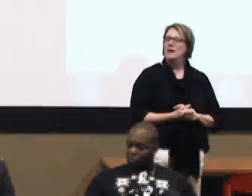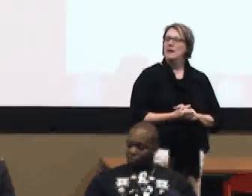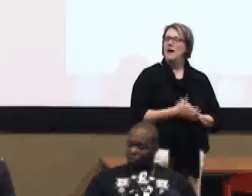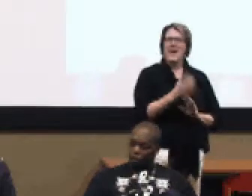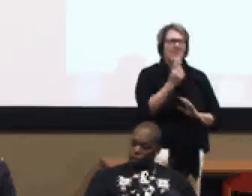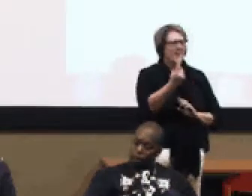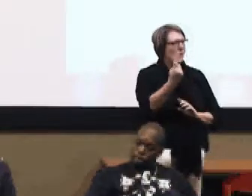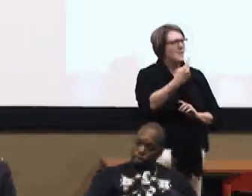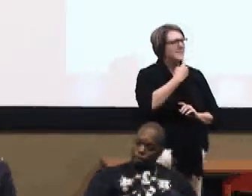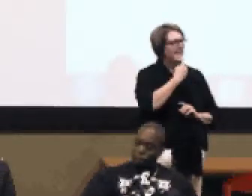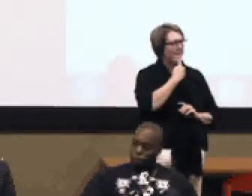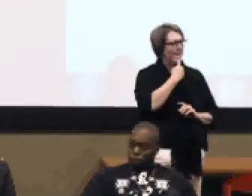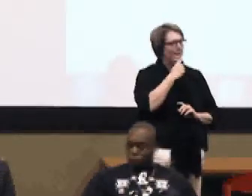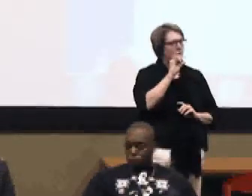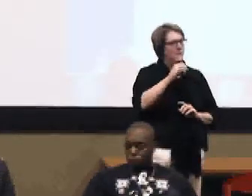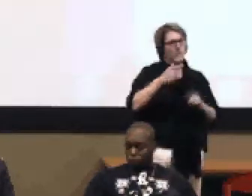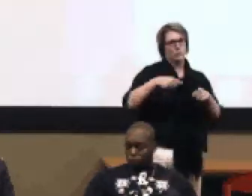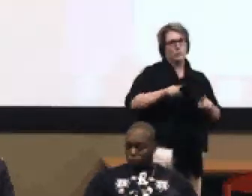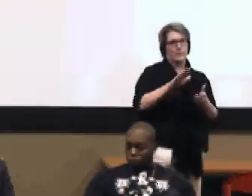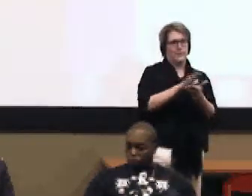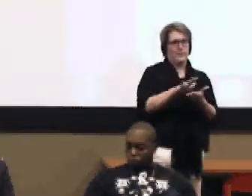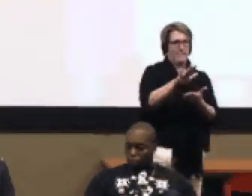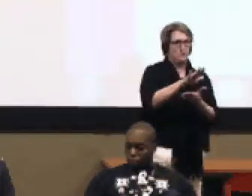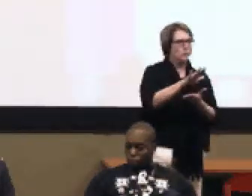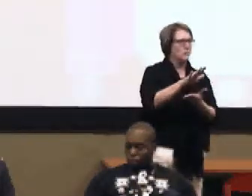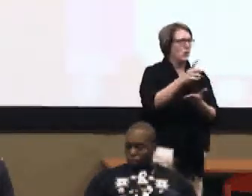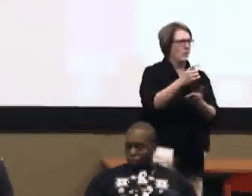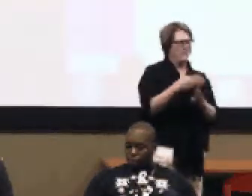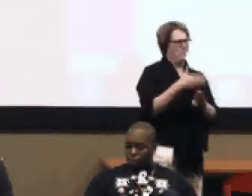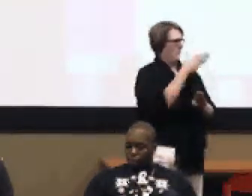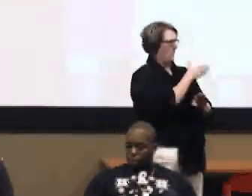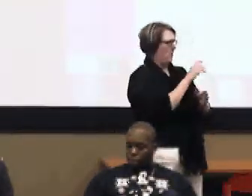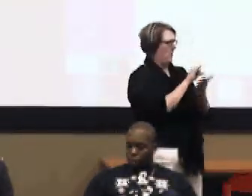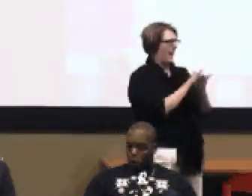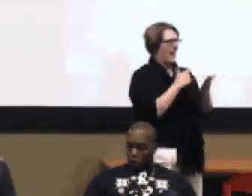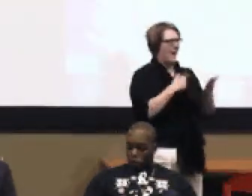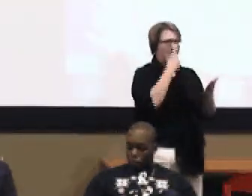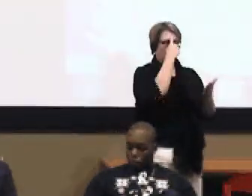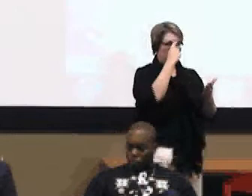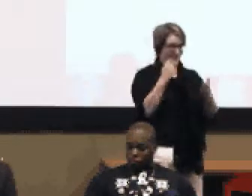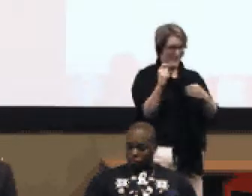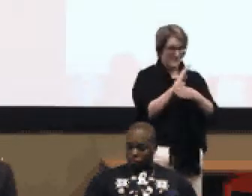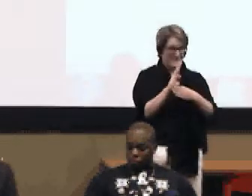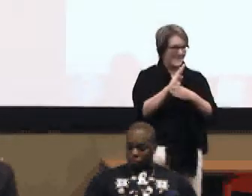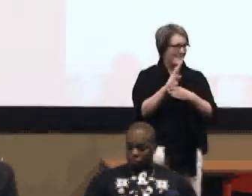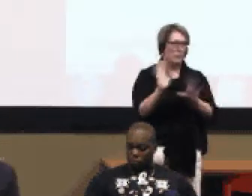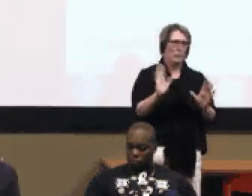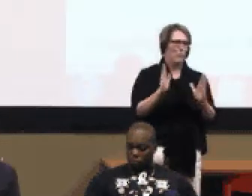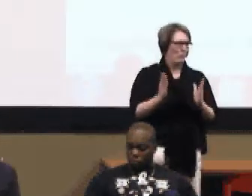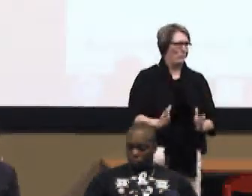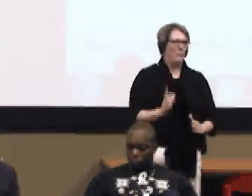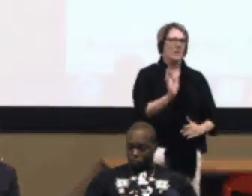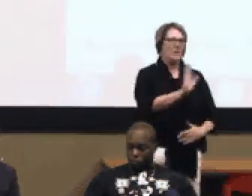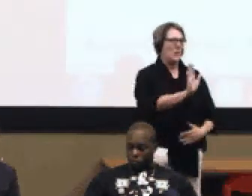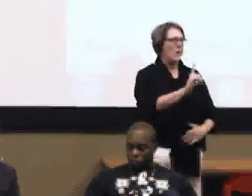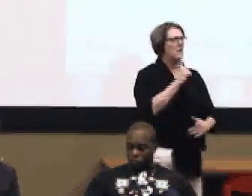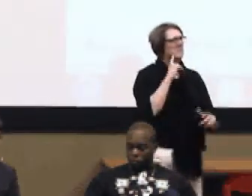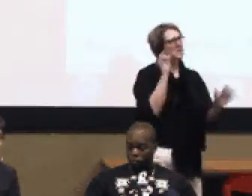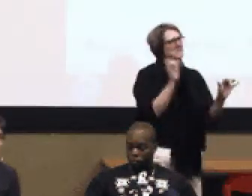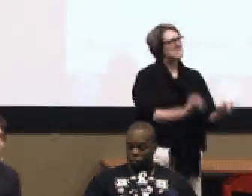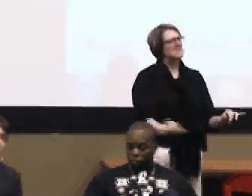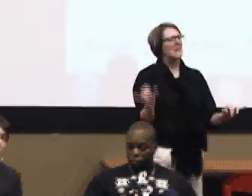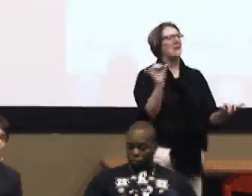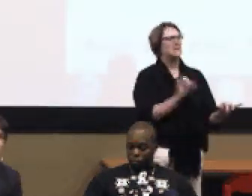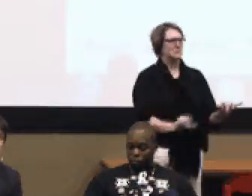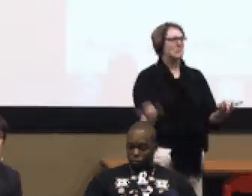And I would say that when I was in college, I never thought, or before, I didn't think I would be an entrepreneur ever, right? I was sort of down a pretty standard path